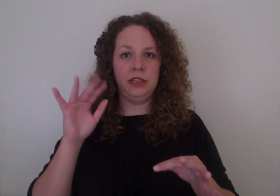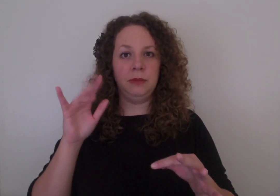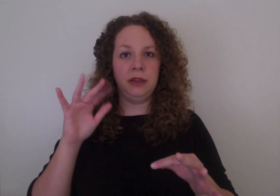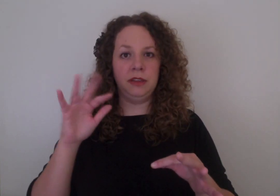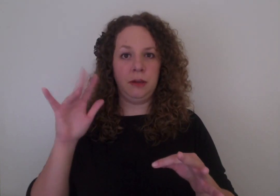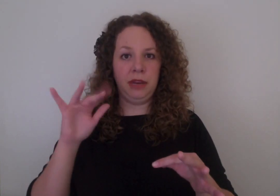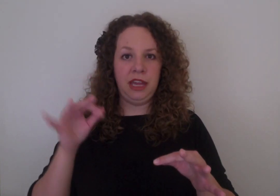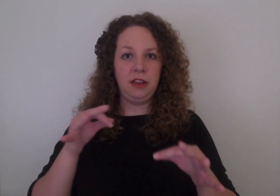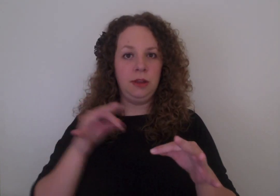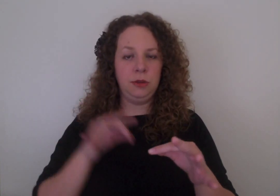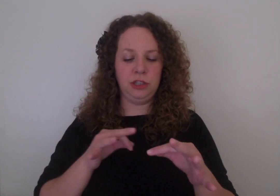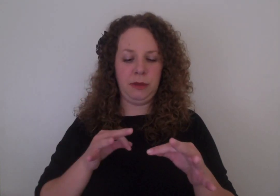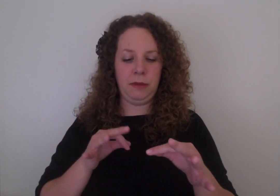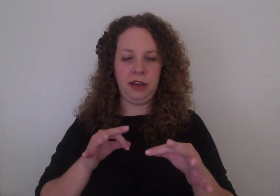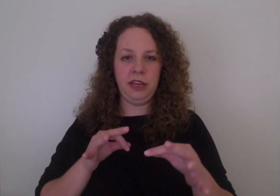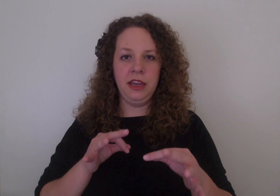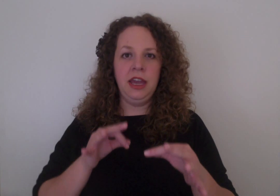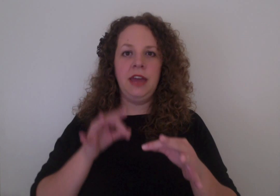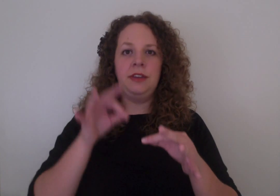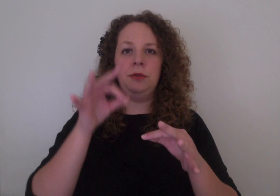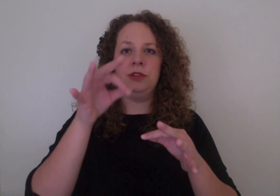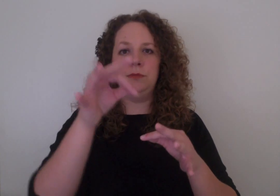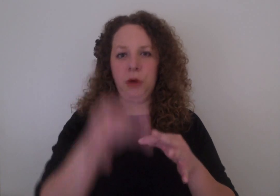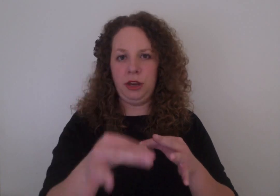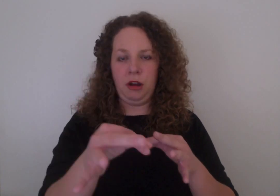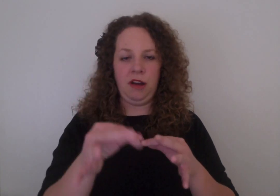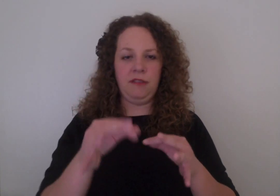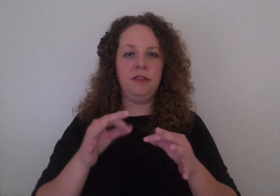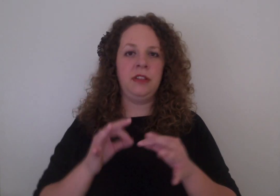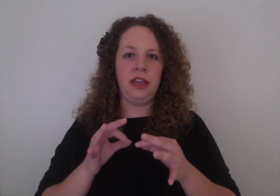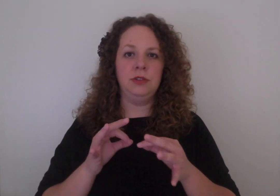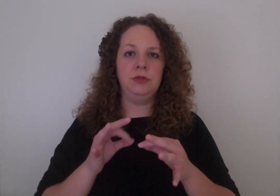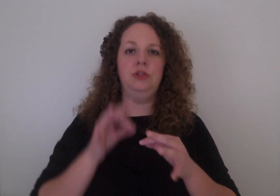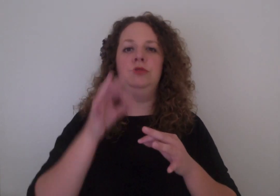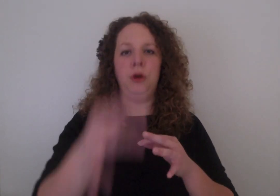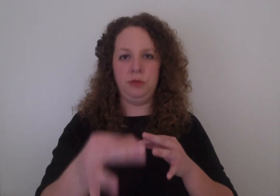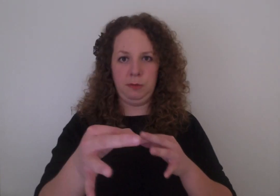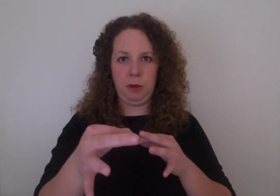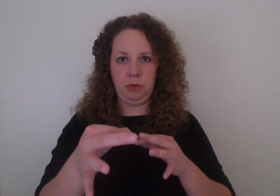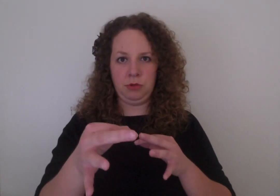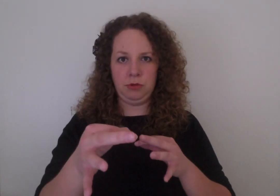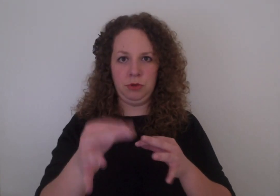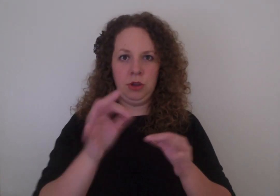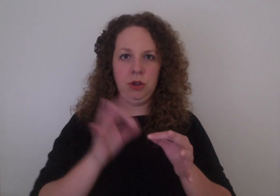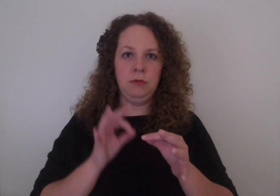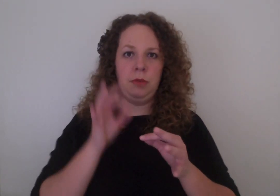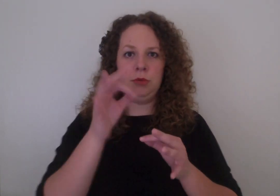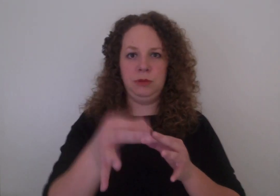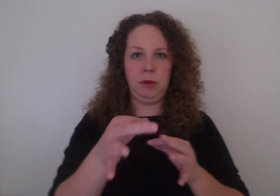my dominant hand closer to my body, and then I'm going to put it off. Okay, so to postpone, postpone,